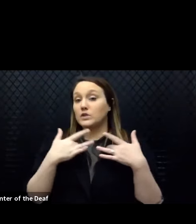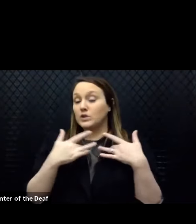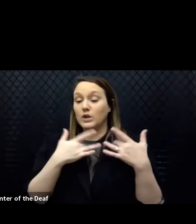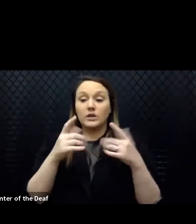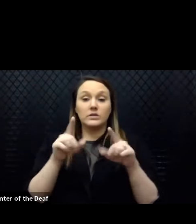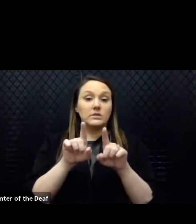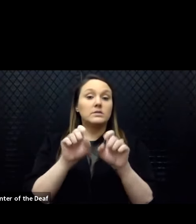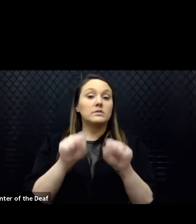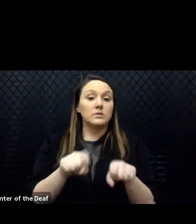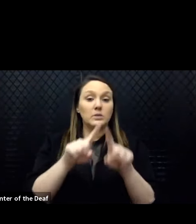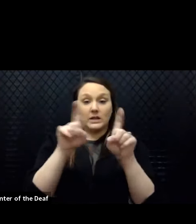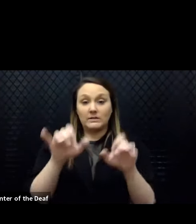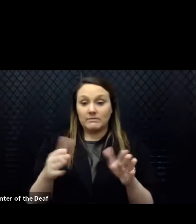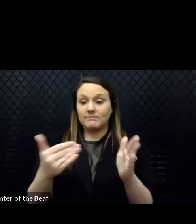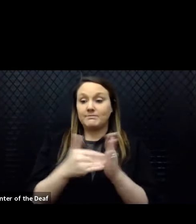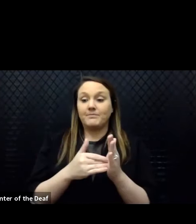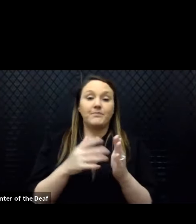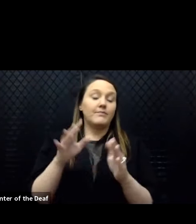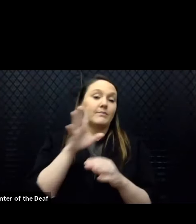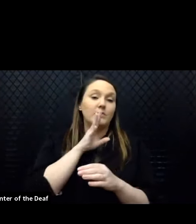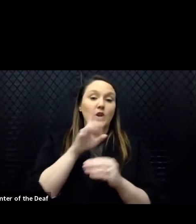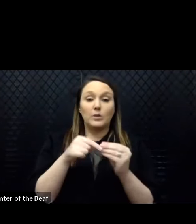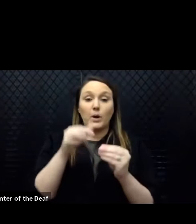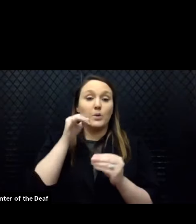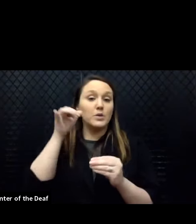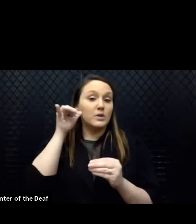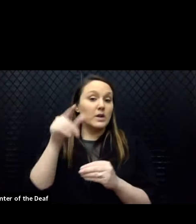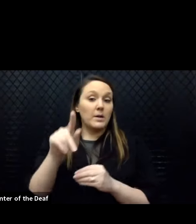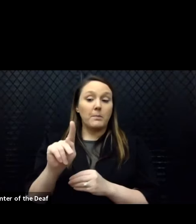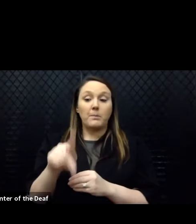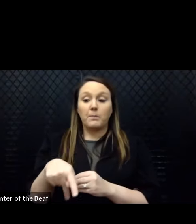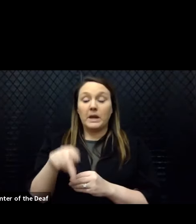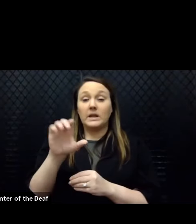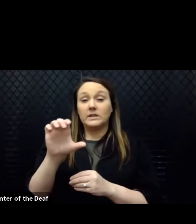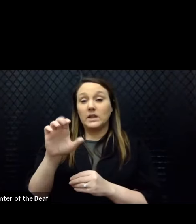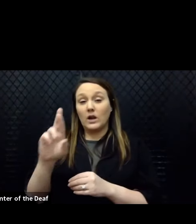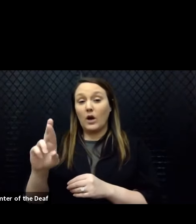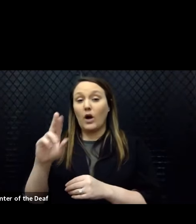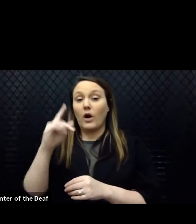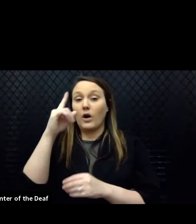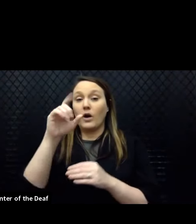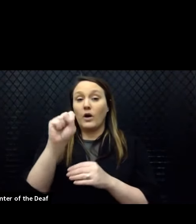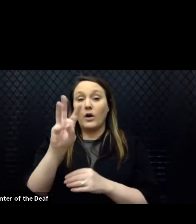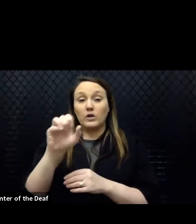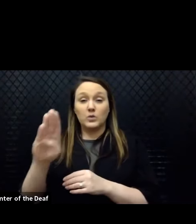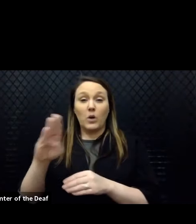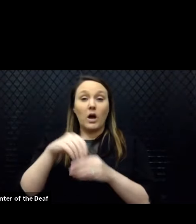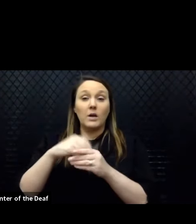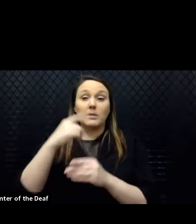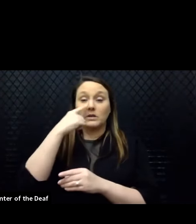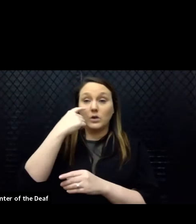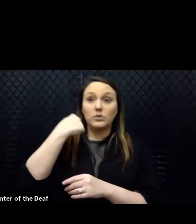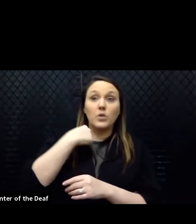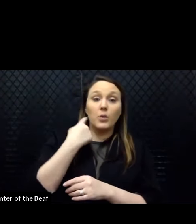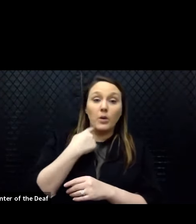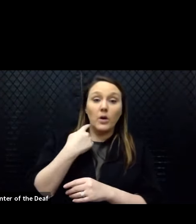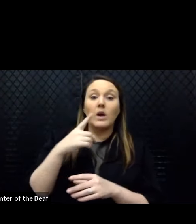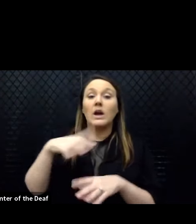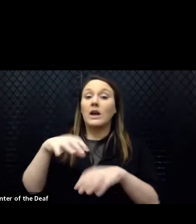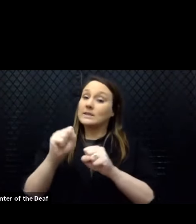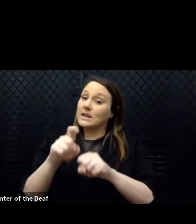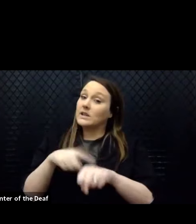again, we talked yesterday that the PCR test, the one where they do the swab in your nose and in your throat, and it takes a little bit